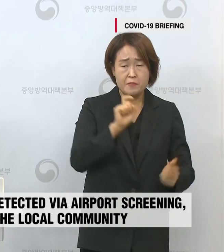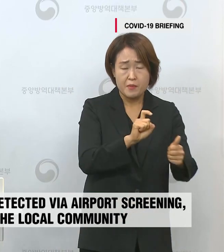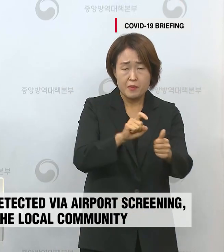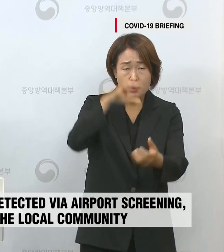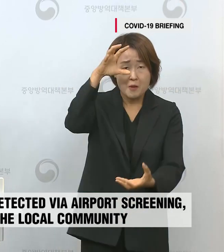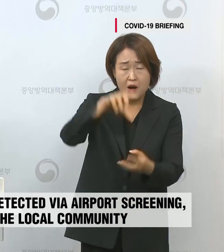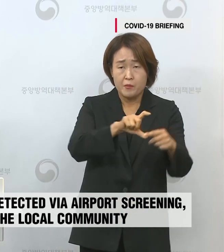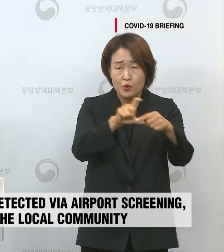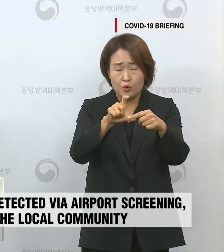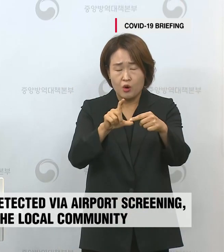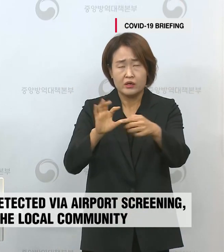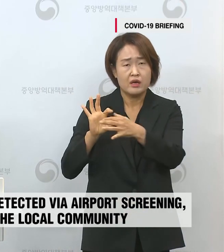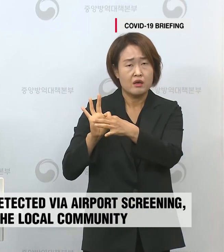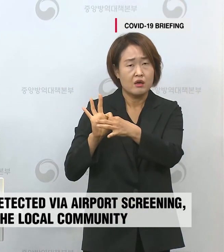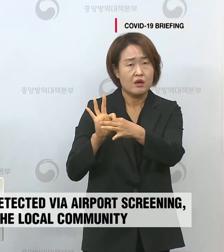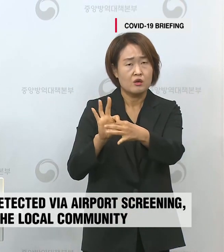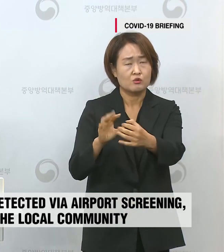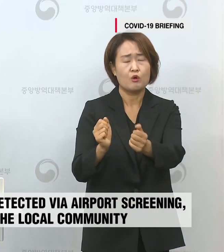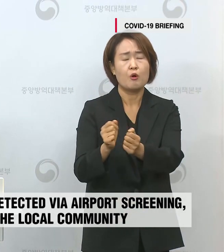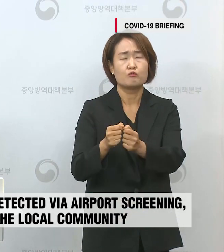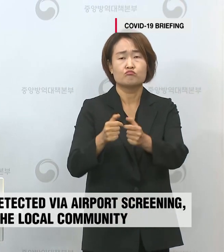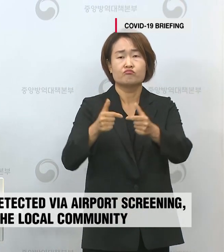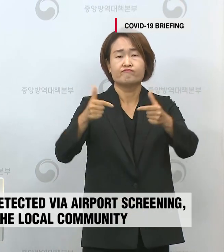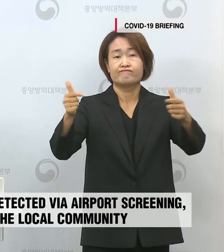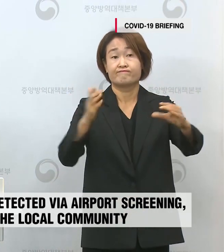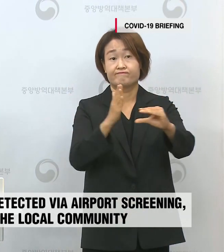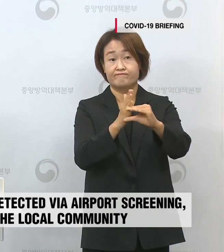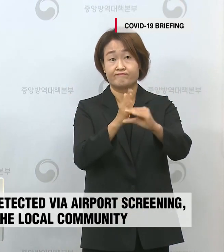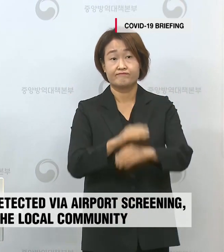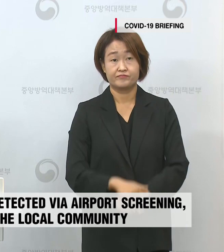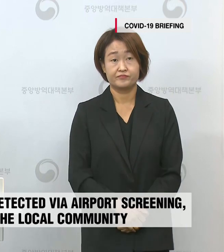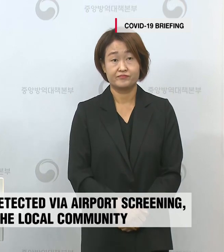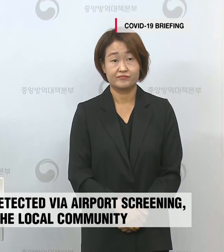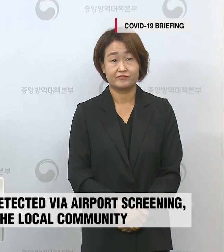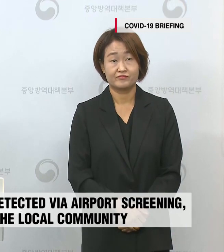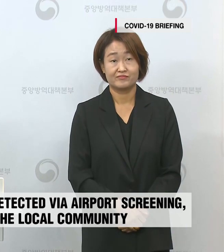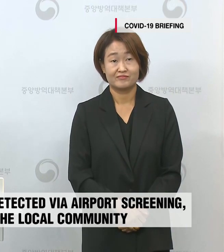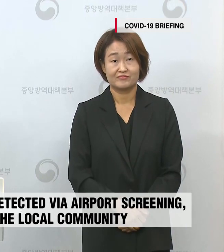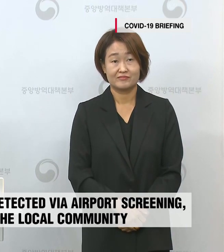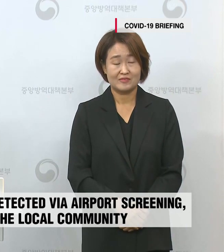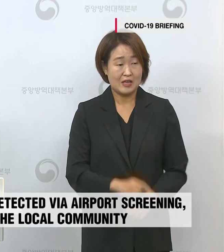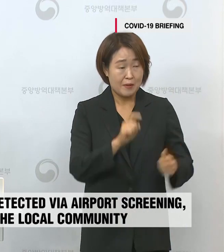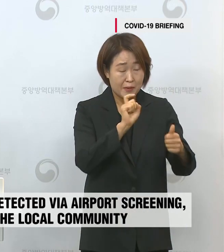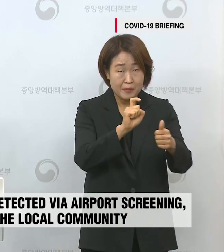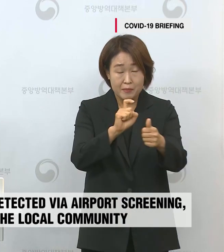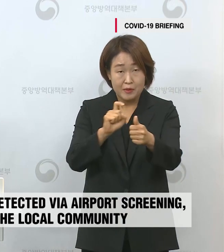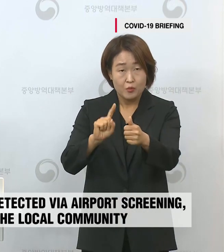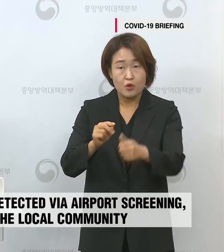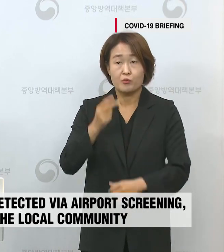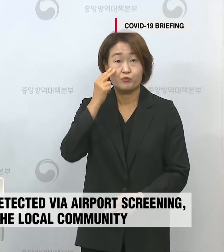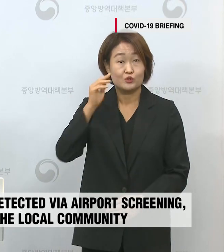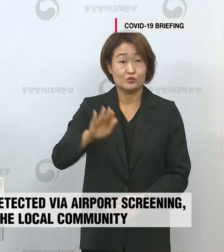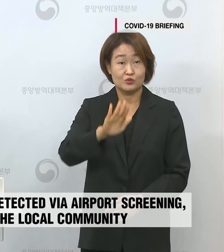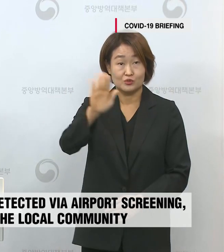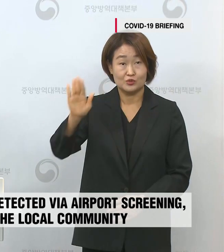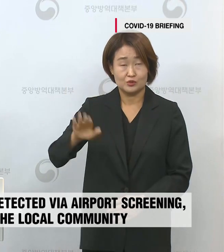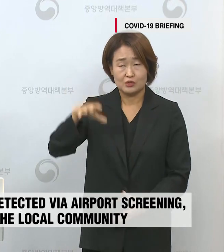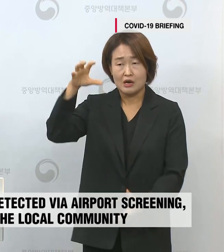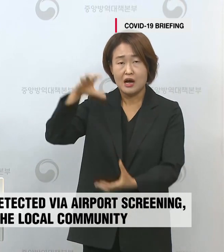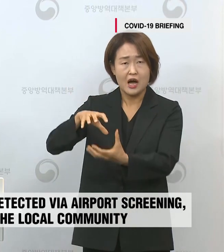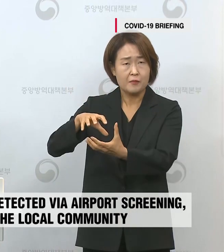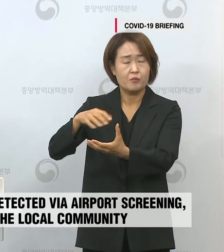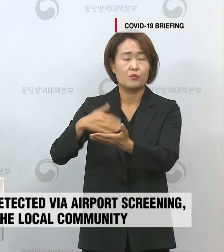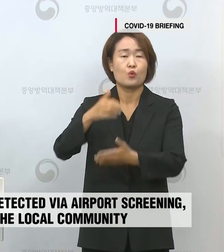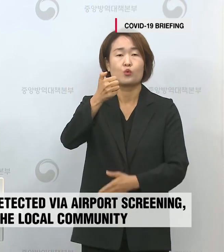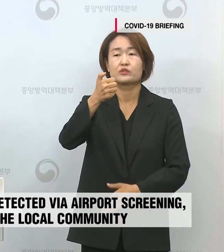have about 230,000 cases on daily average. And as for continents in the